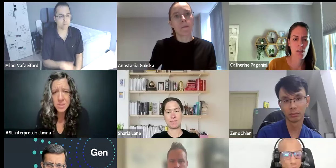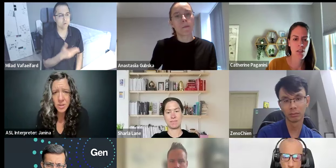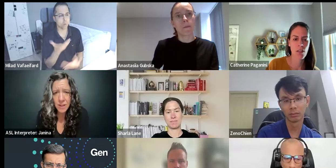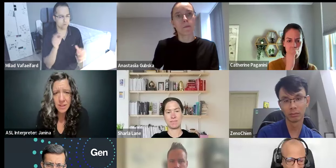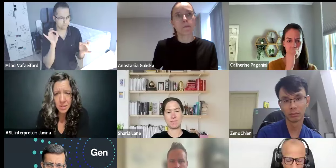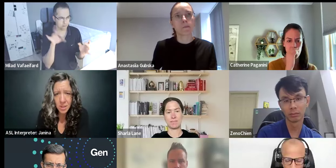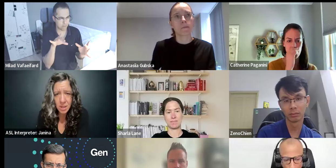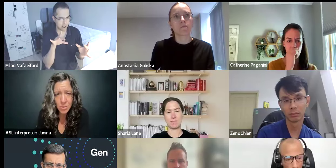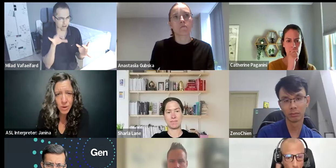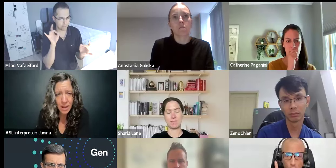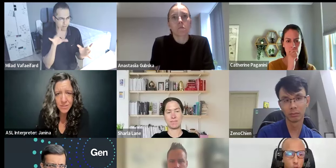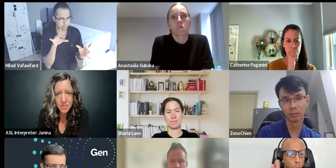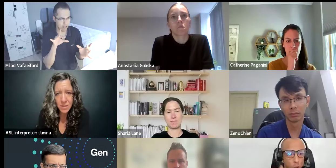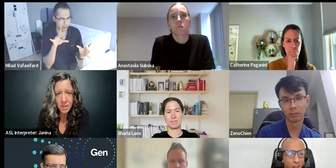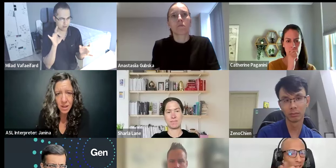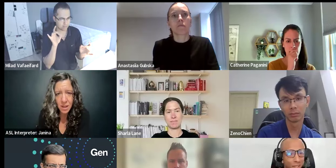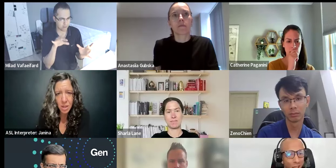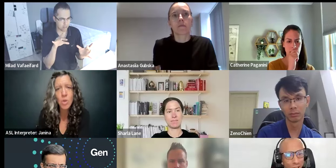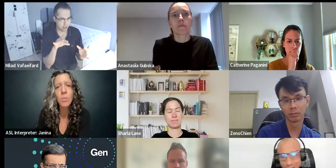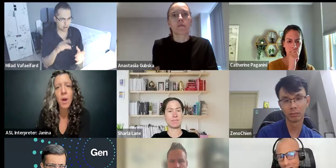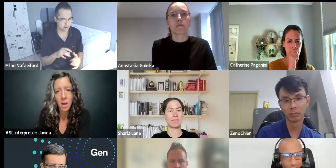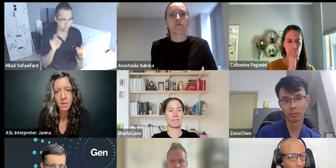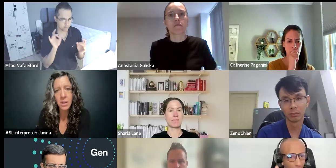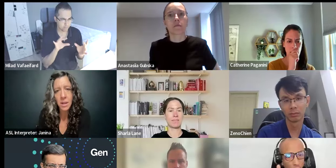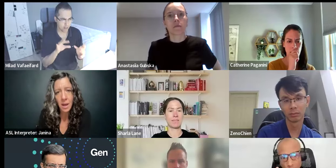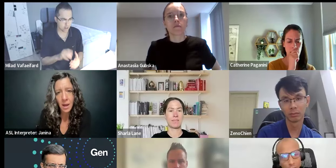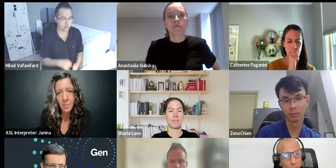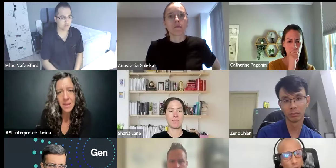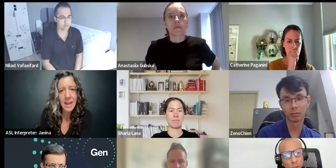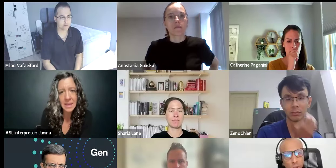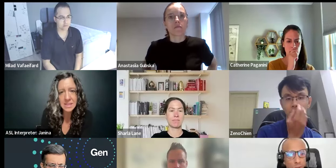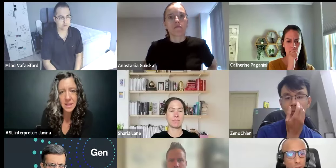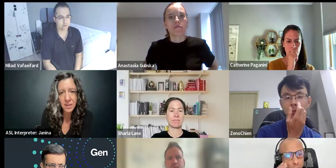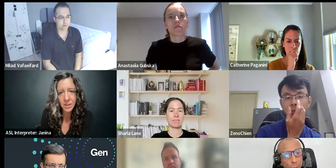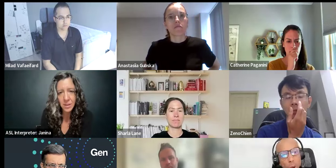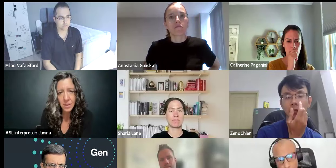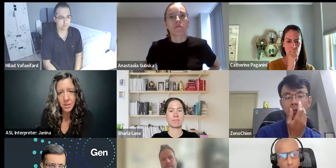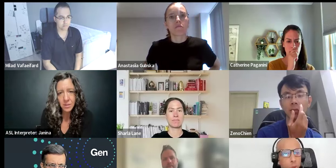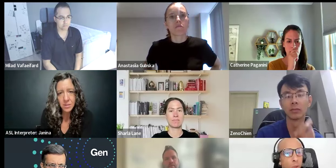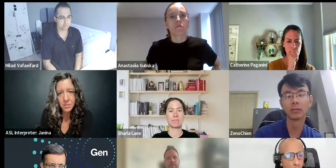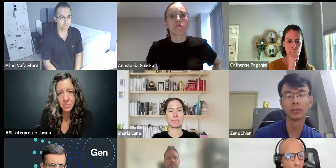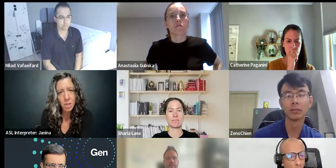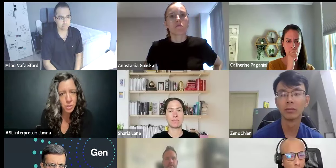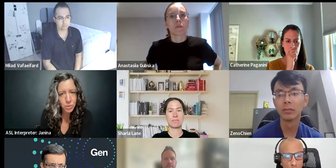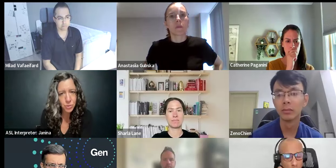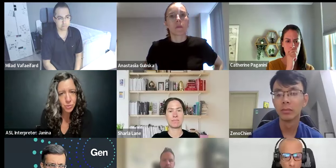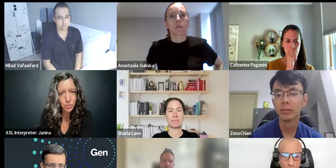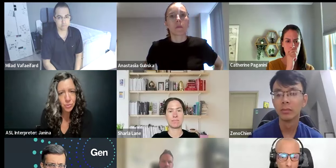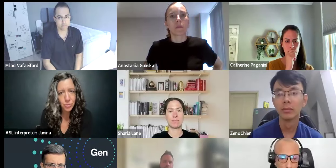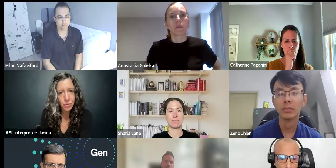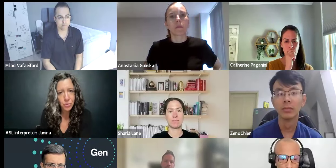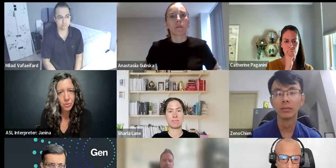Yeah, it was a survey. Let me look. It was right after the KubeCon in ASL part